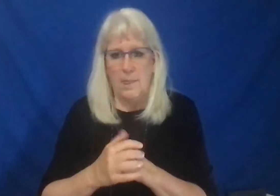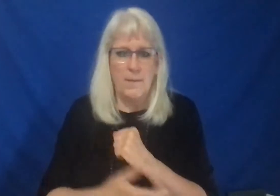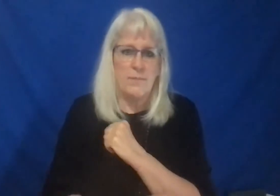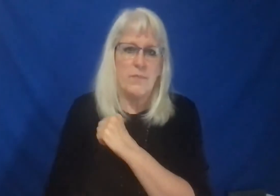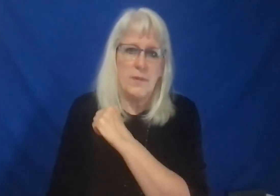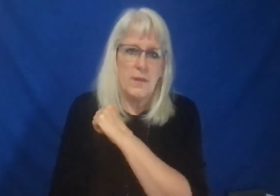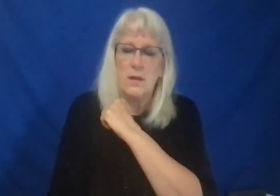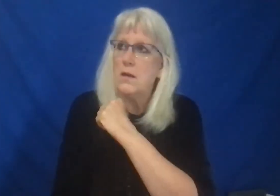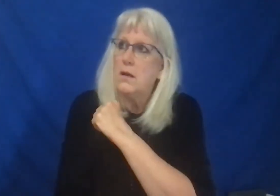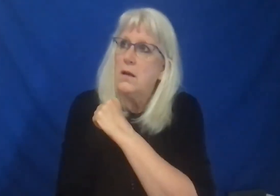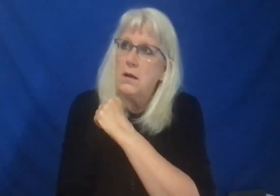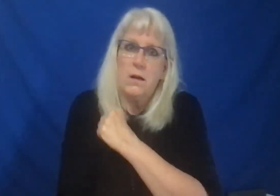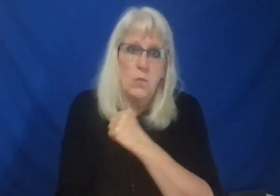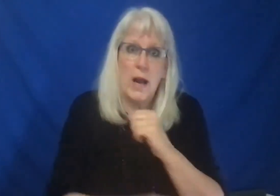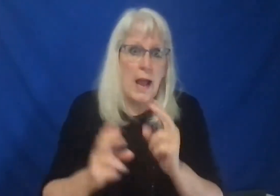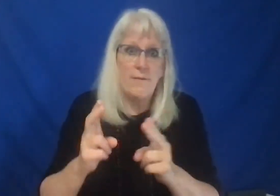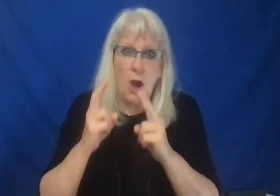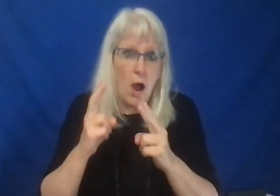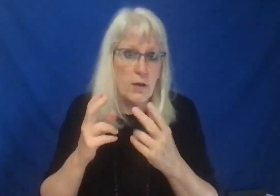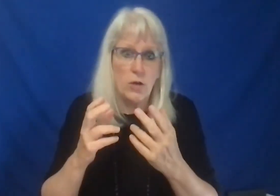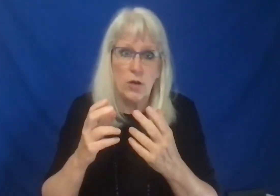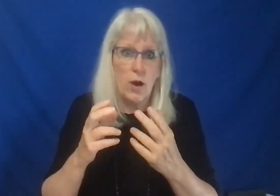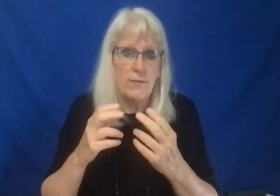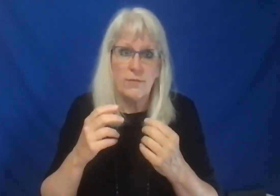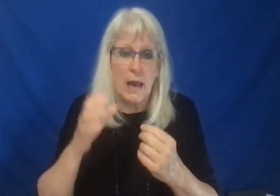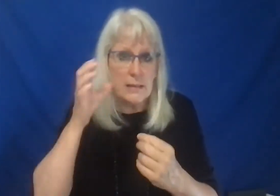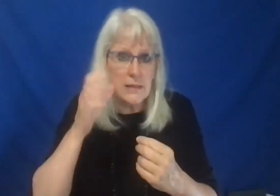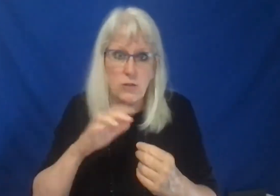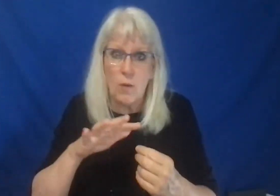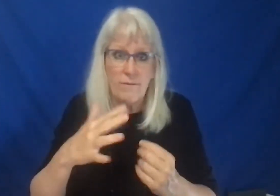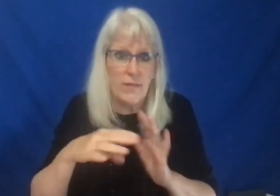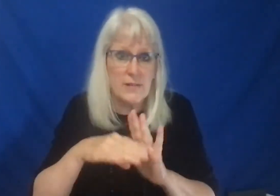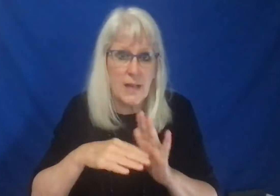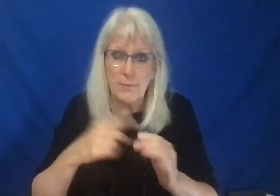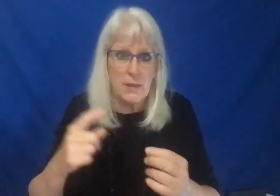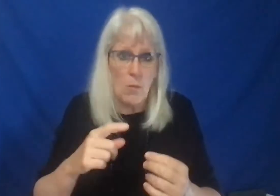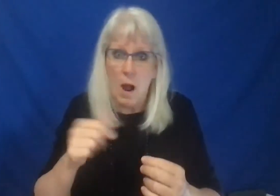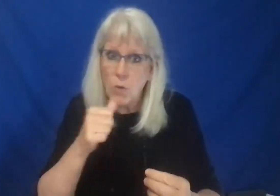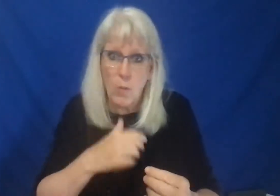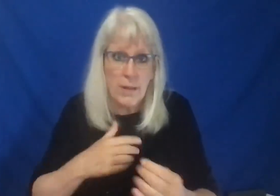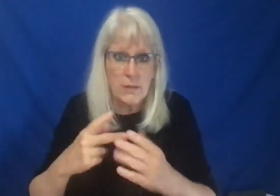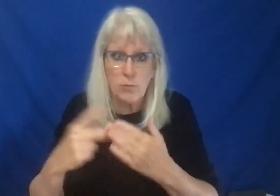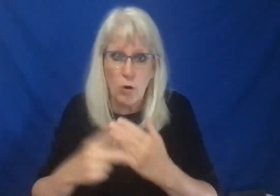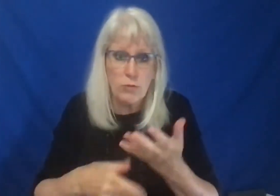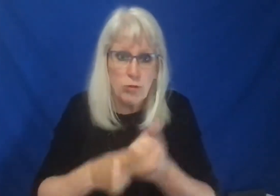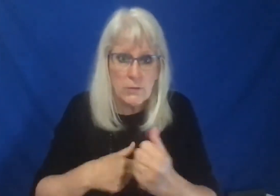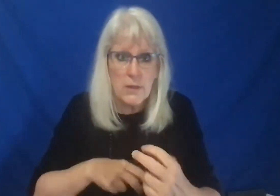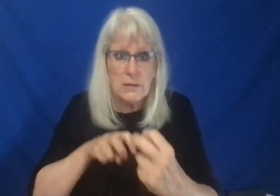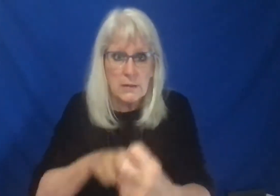distinct pleasure and the honor of receiving a 5th step from another woman in this program who trusts me in a beautiful way. So I like